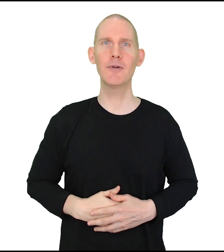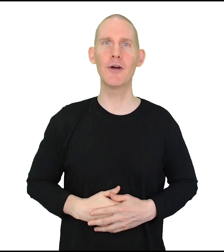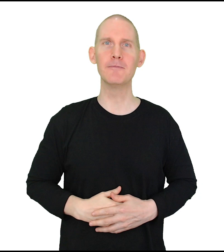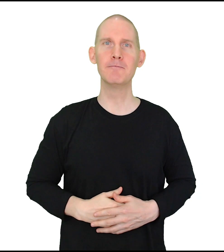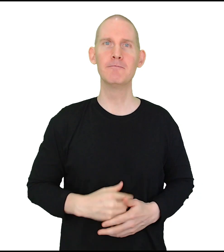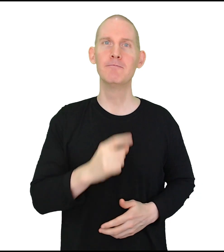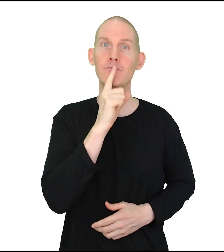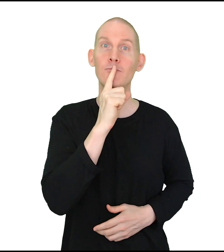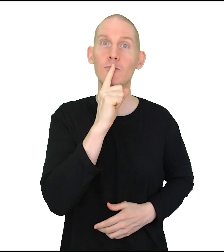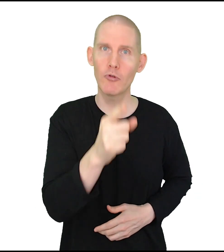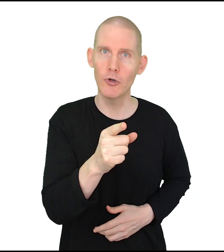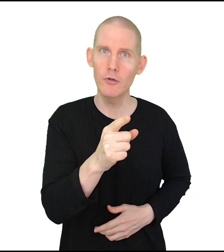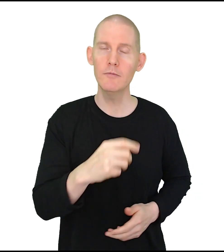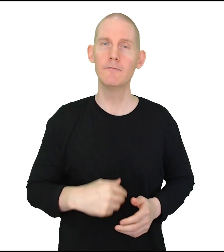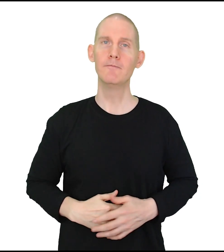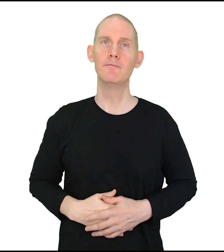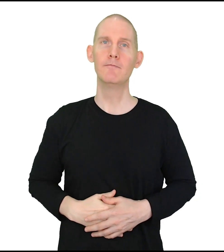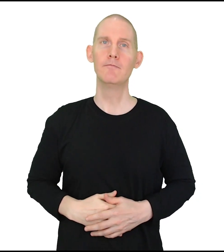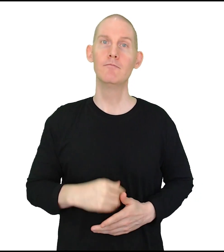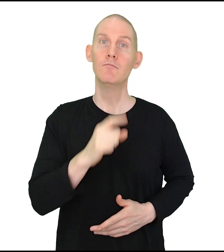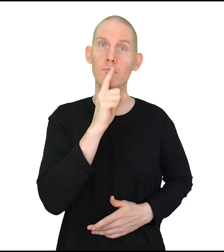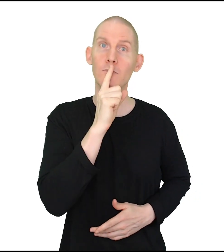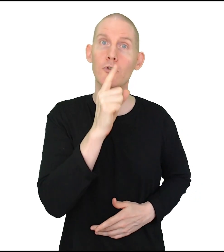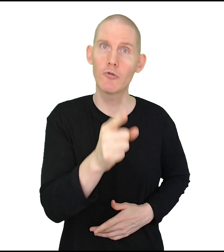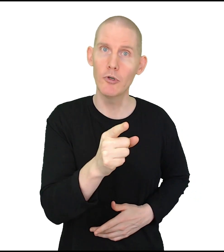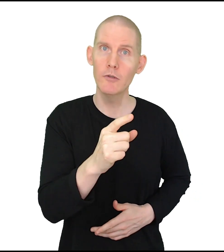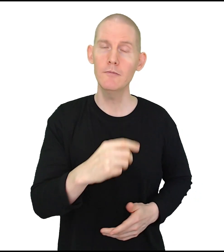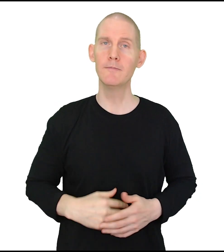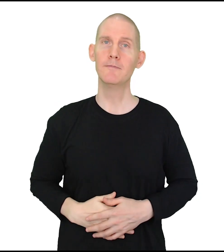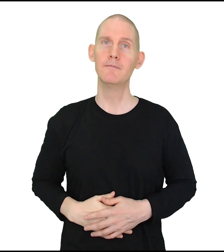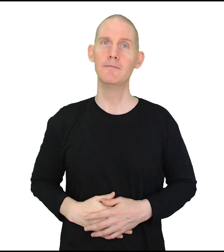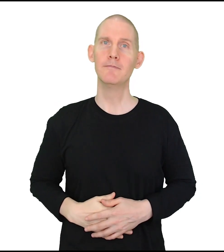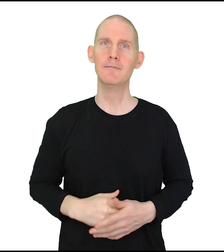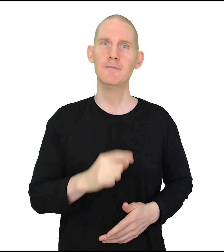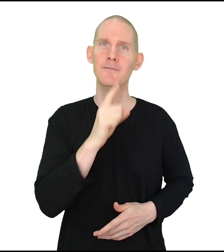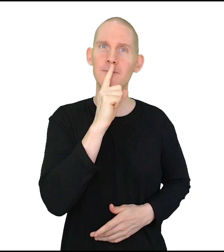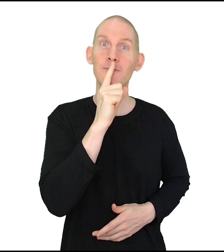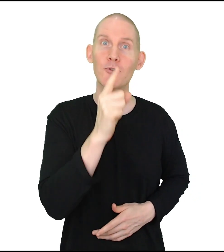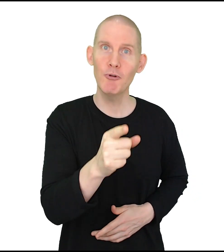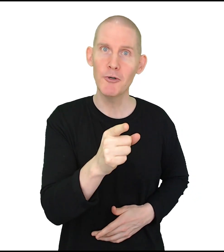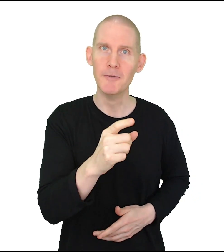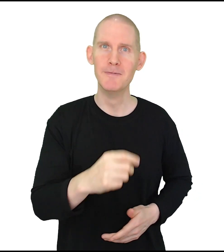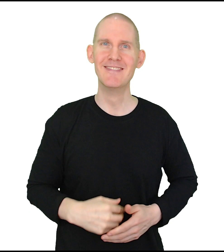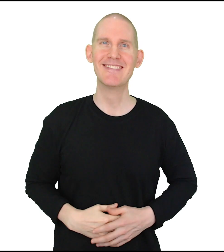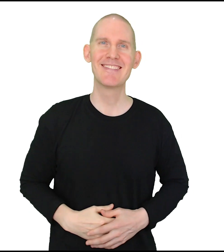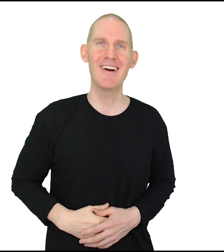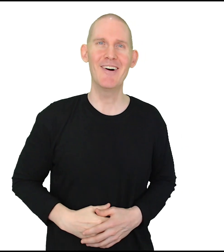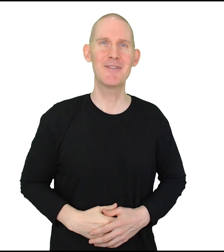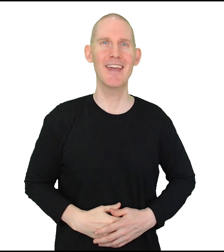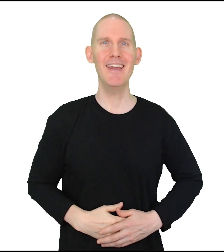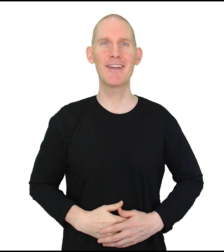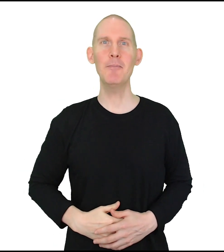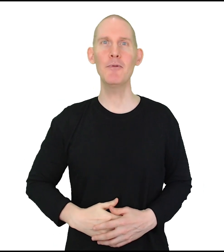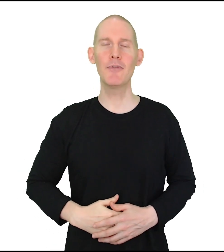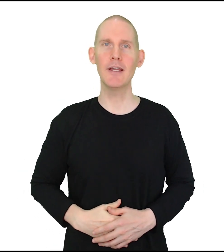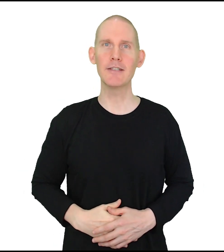go. True, true, true. Okay, a couple things.